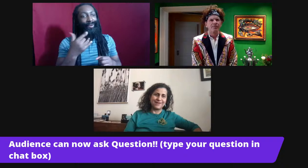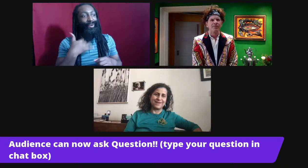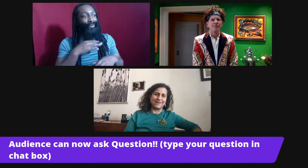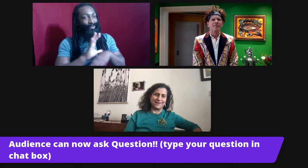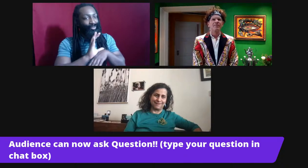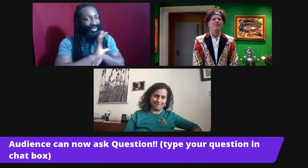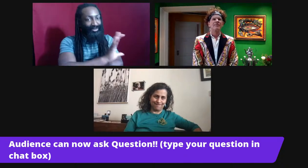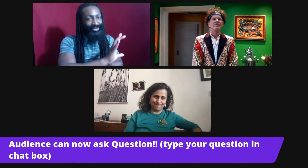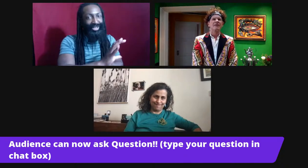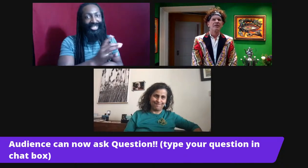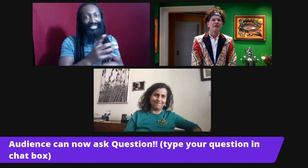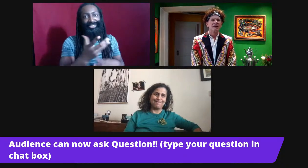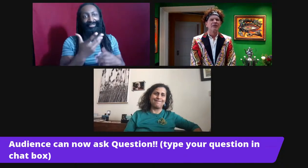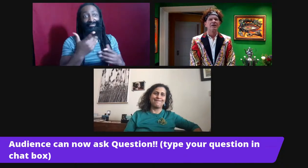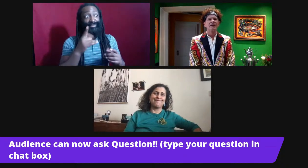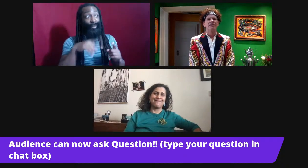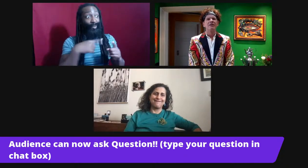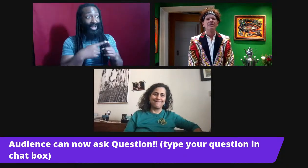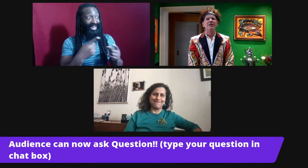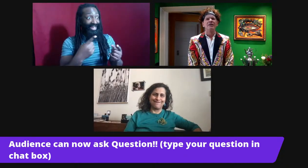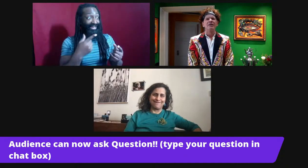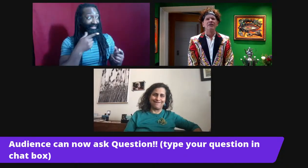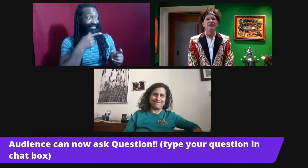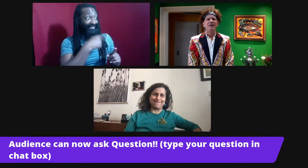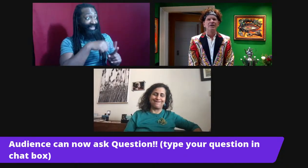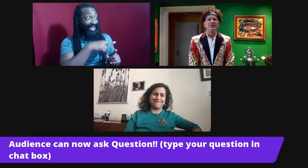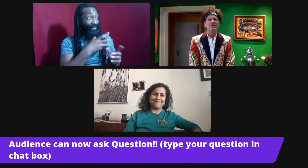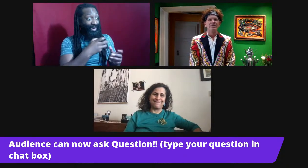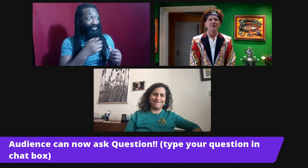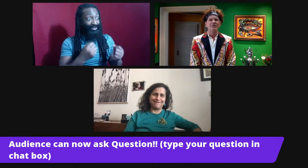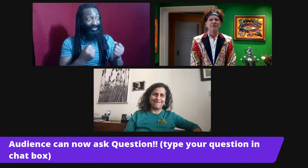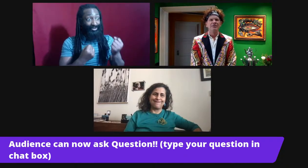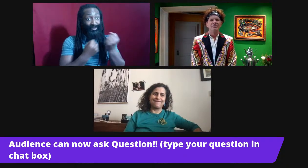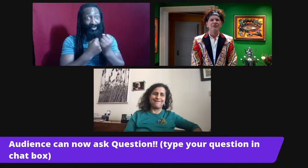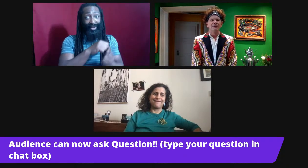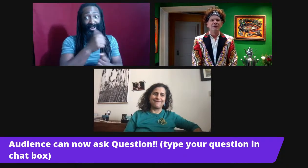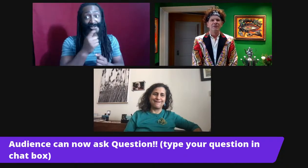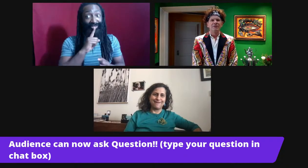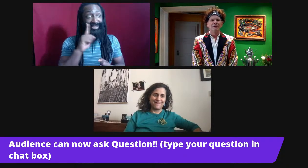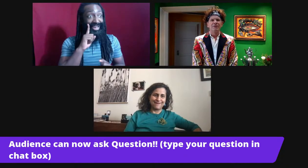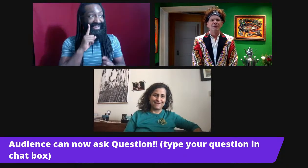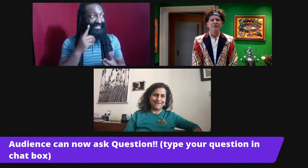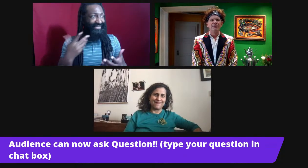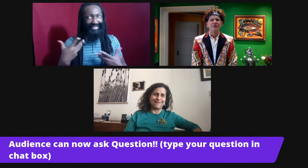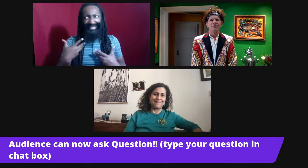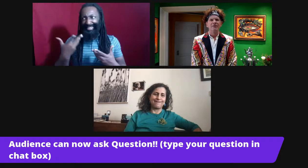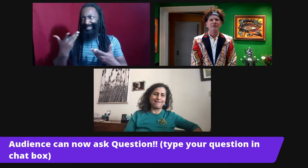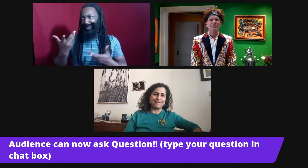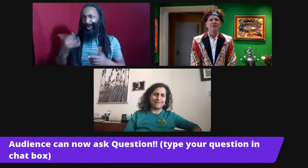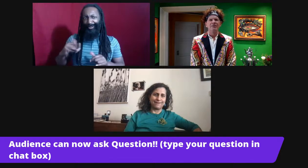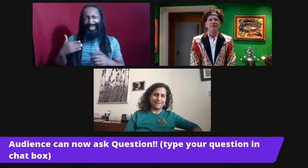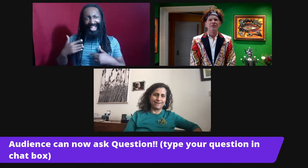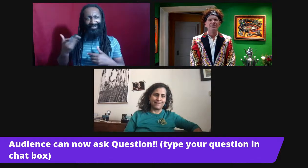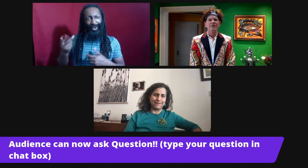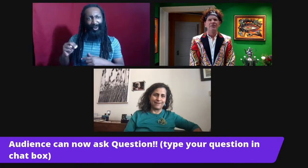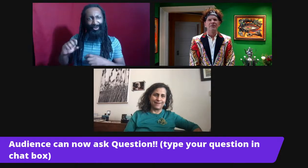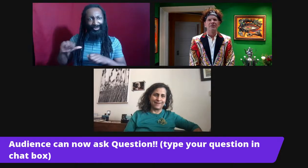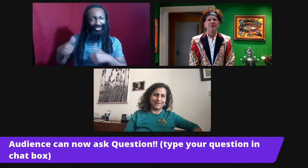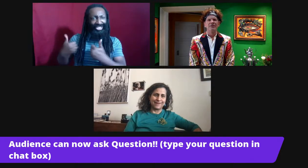You know, deaf people are tend to not allowed, they're not hired as often, they're pushed out. So how does deaf people support other deaf